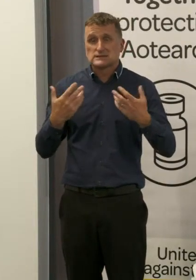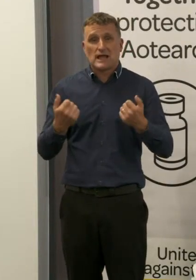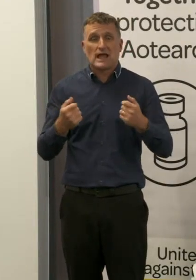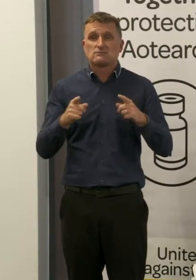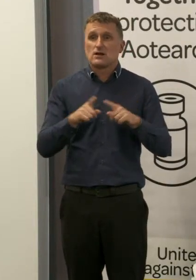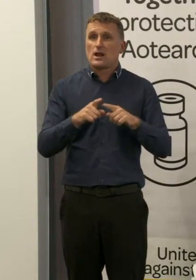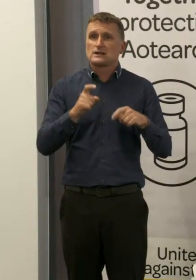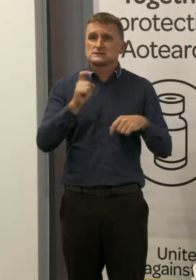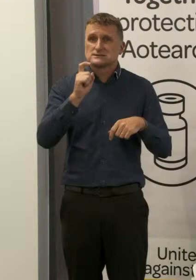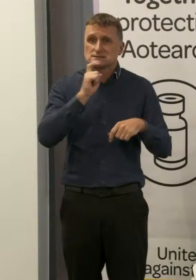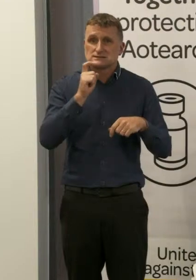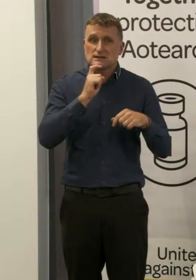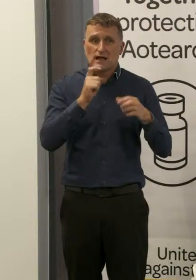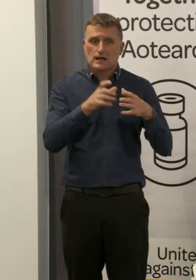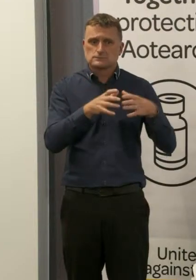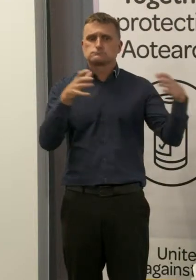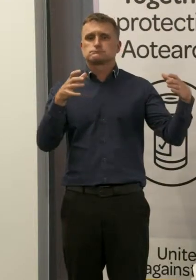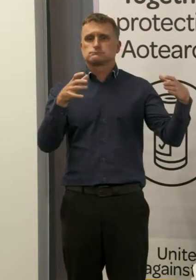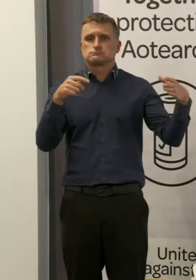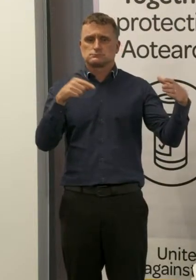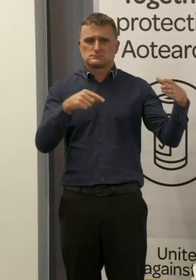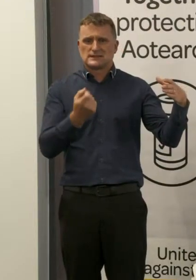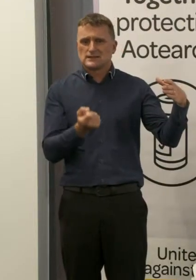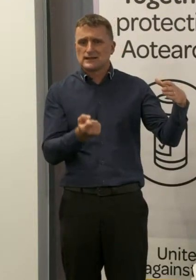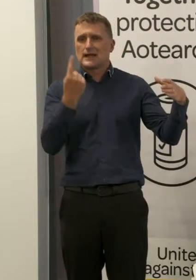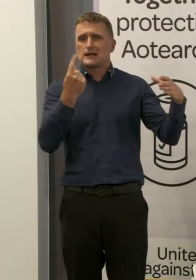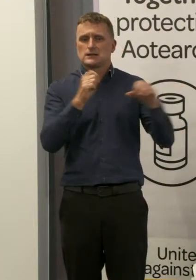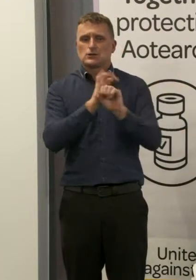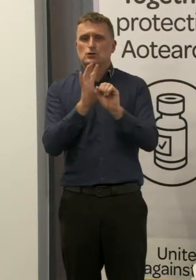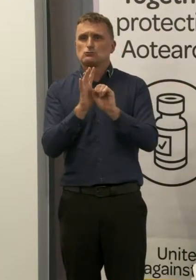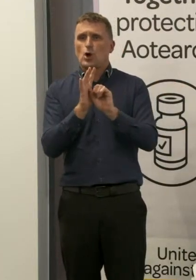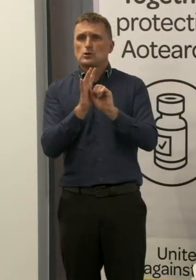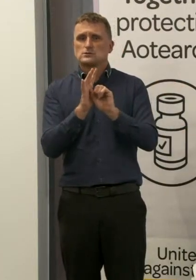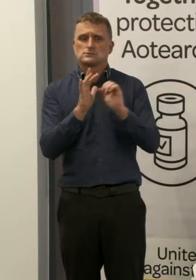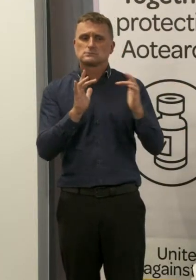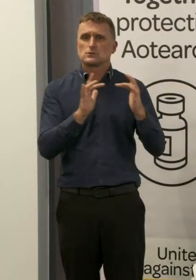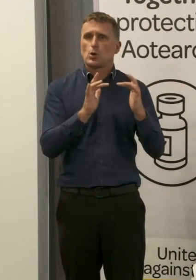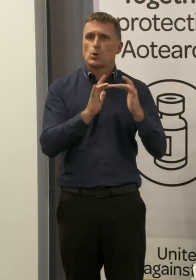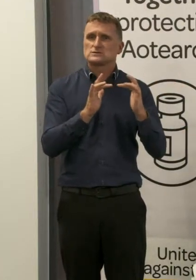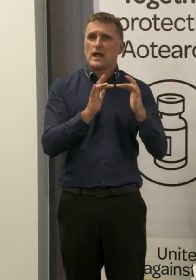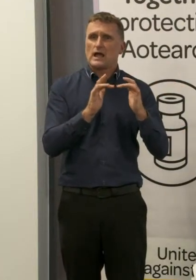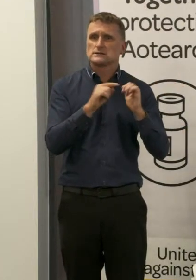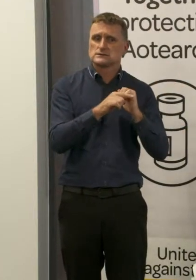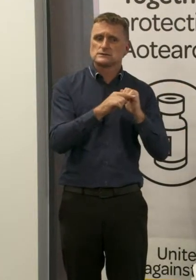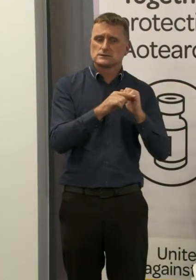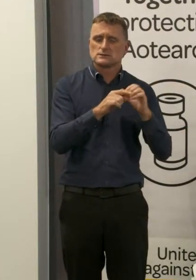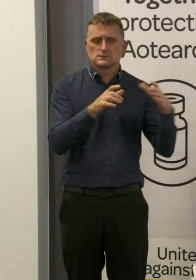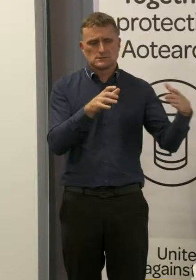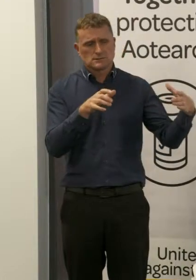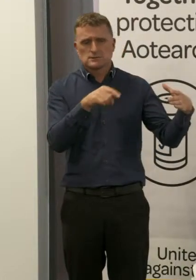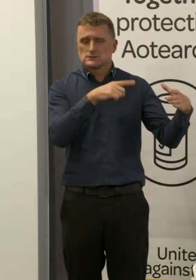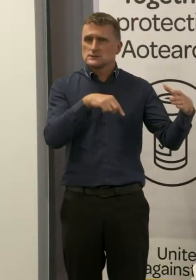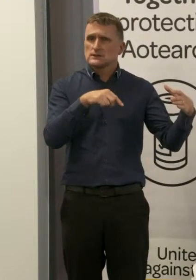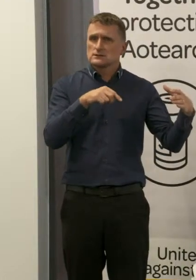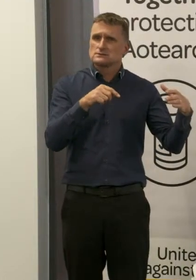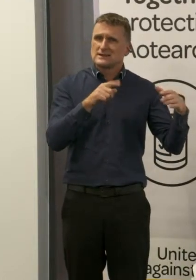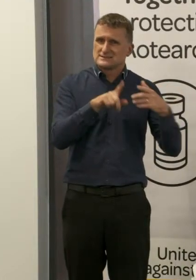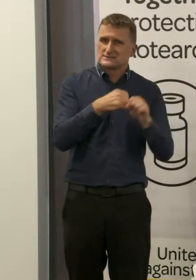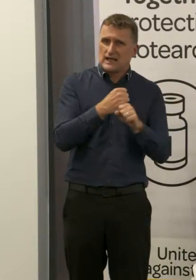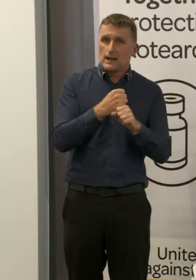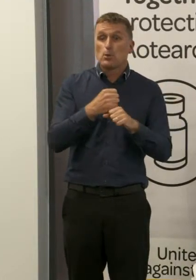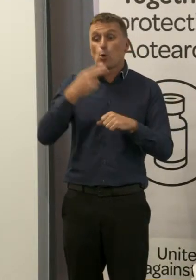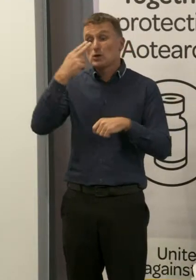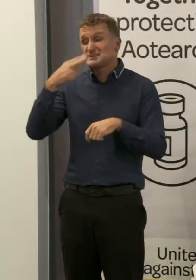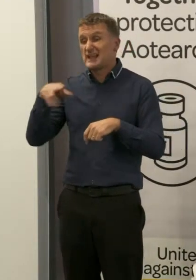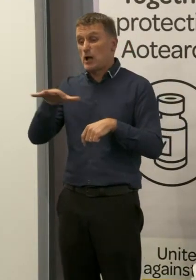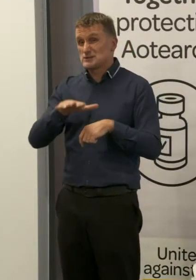large number of workers who are potentially contacts. And there's an example of that at the moment down in the Nelson-Marlborough region with King Salmon, who have got a number of